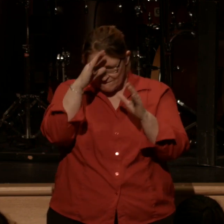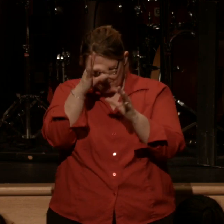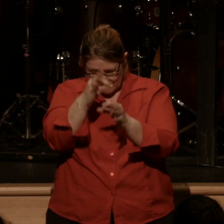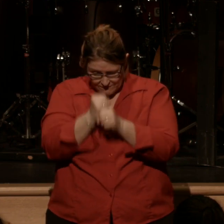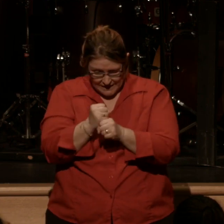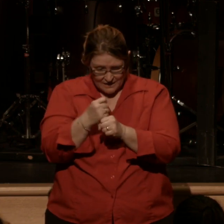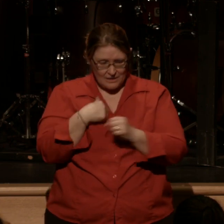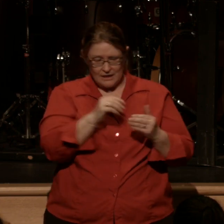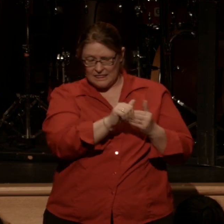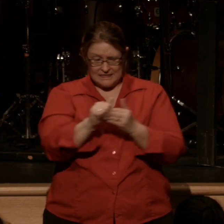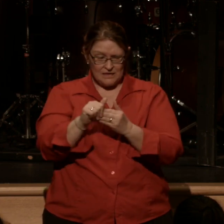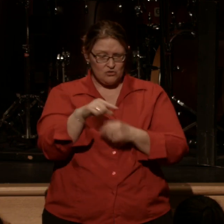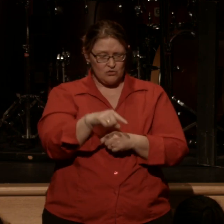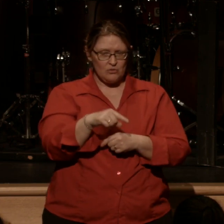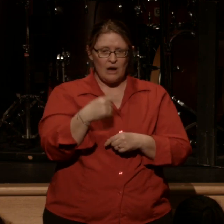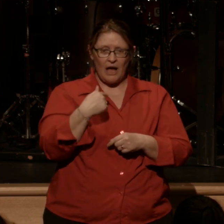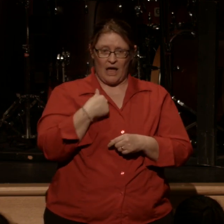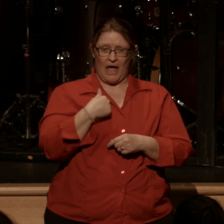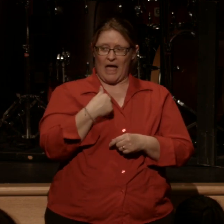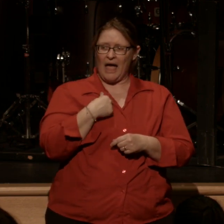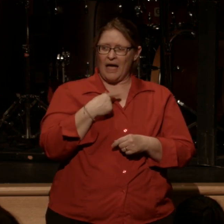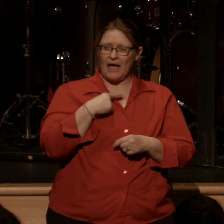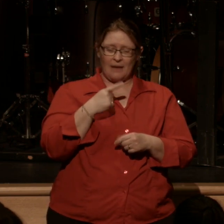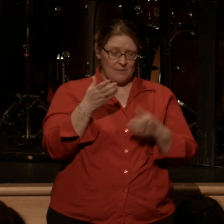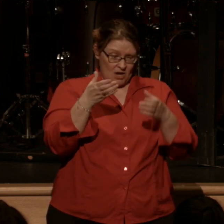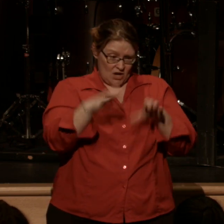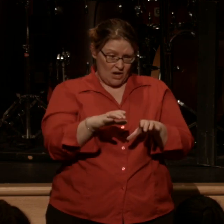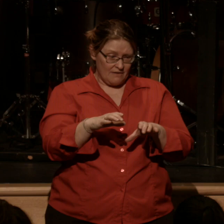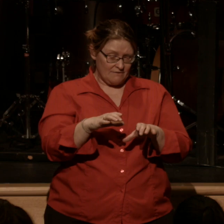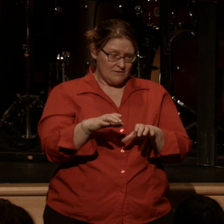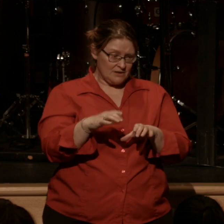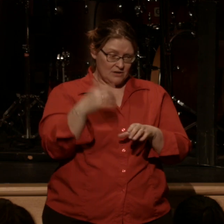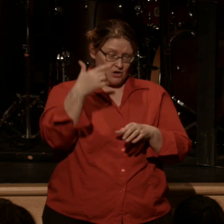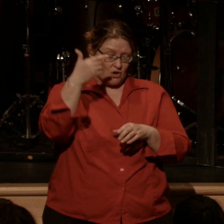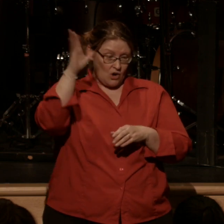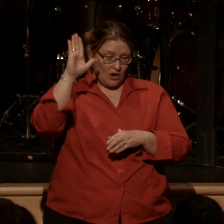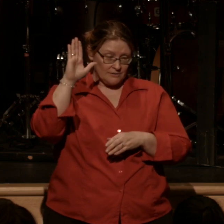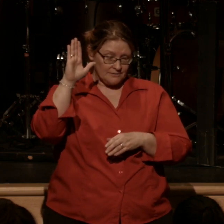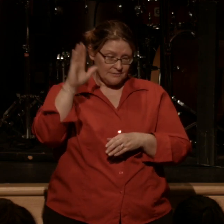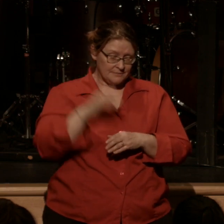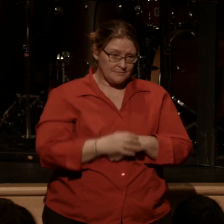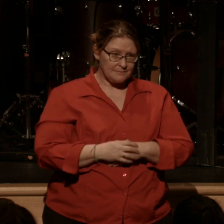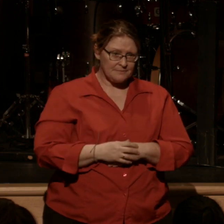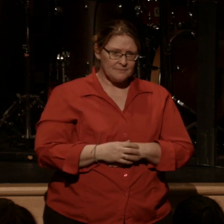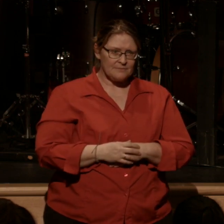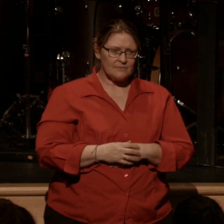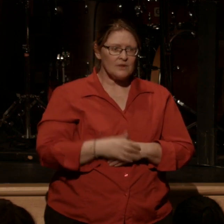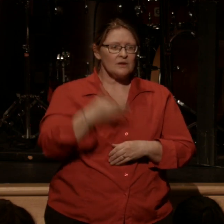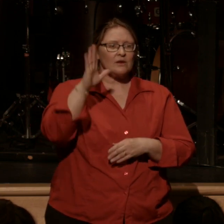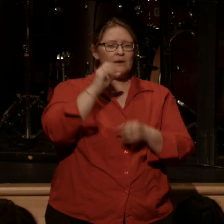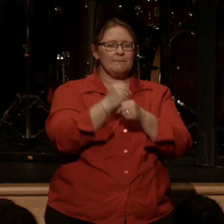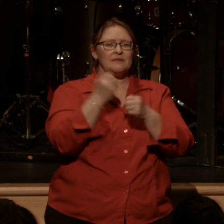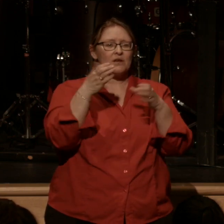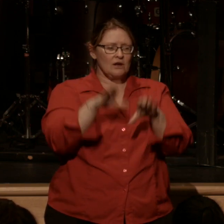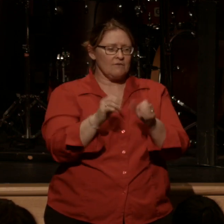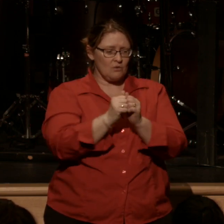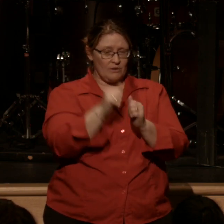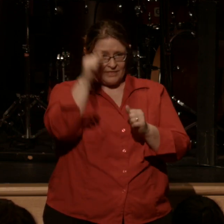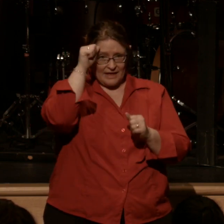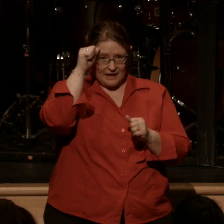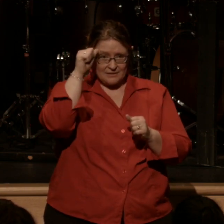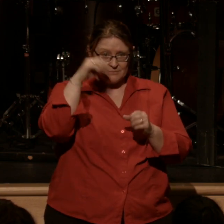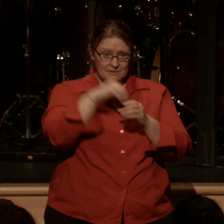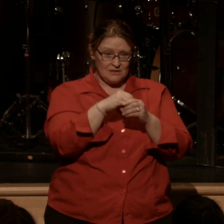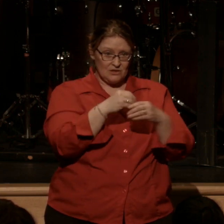I lead you, that I am a covenant-keeping God. God makes a covenant with Adam